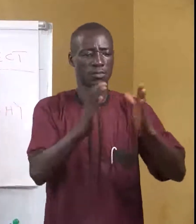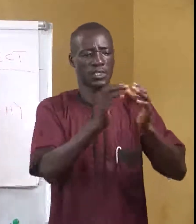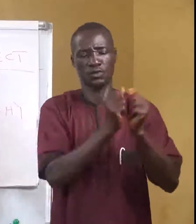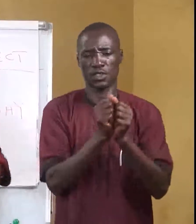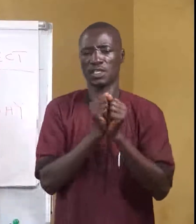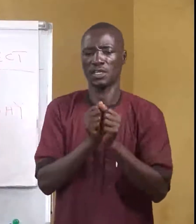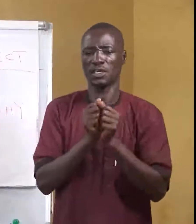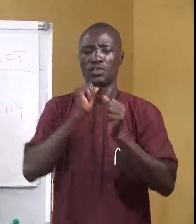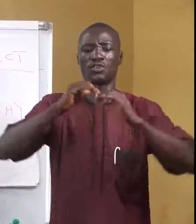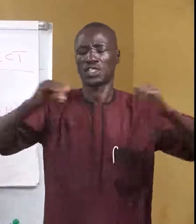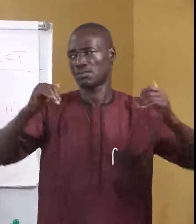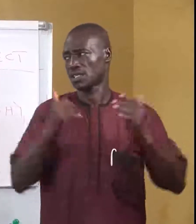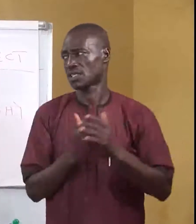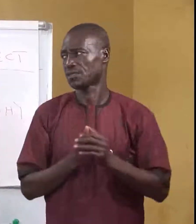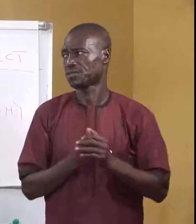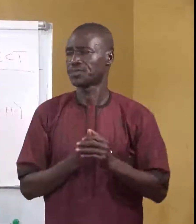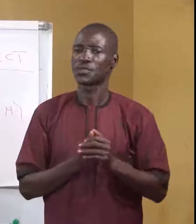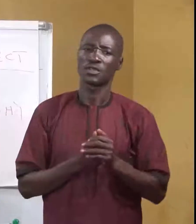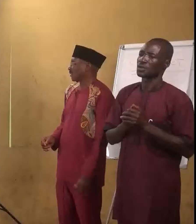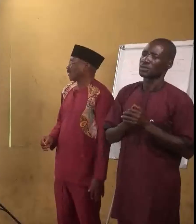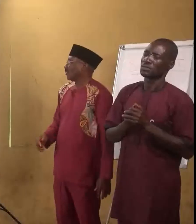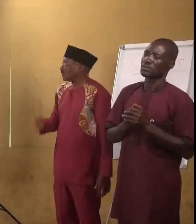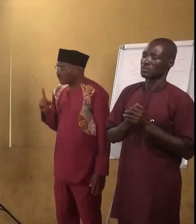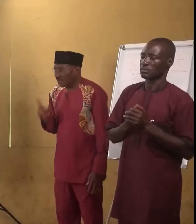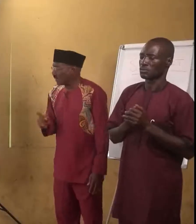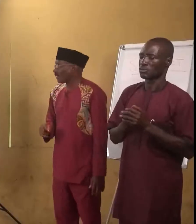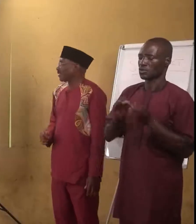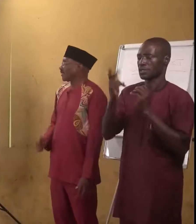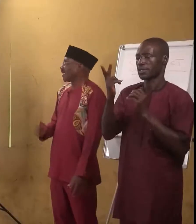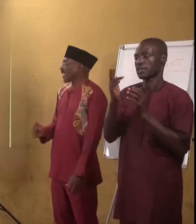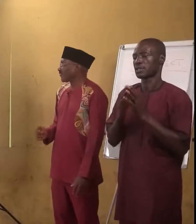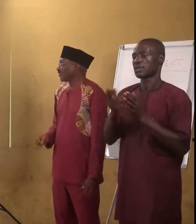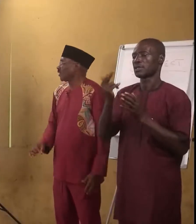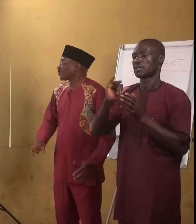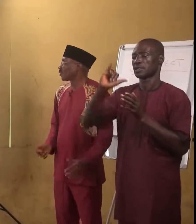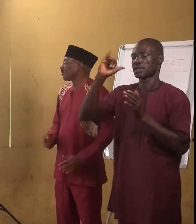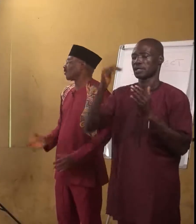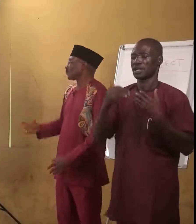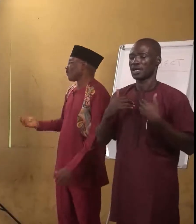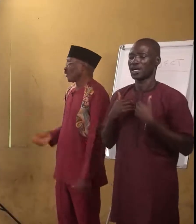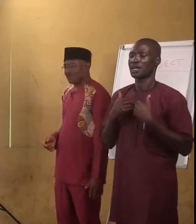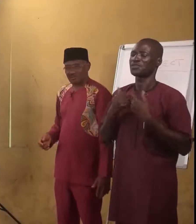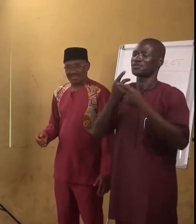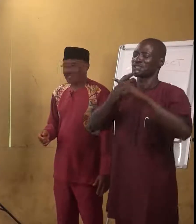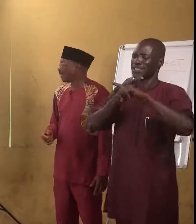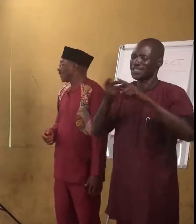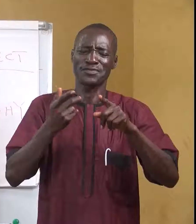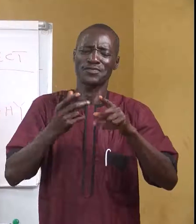together, nucleated kind of settlement. 3, they have heterogeneous